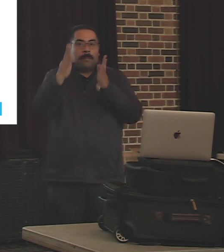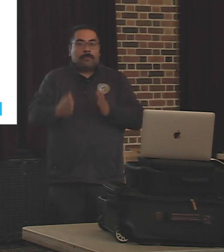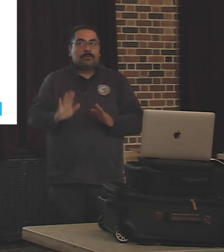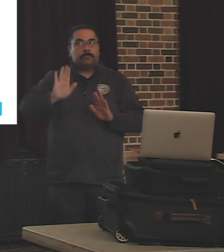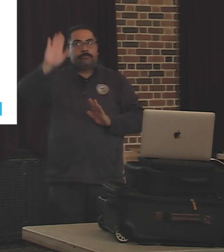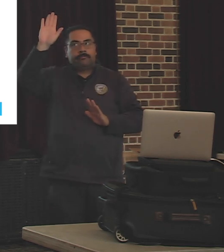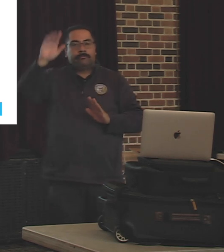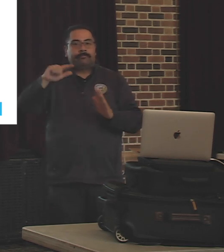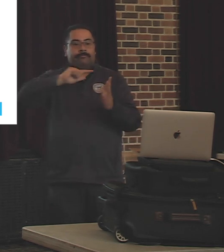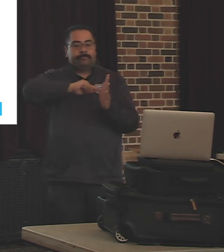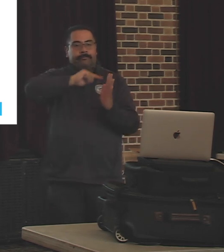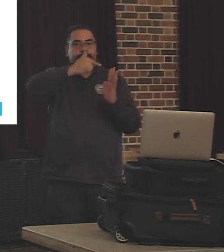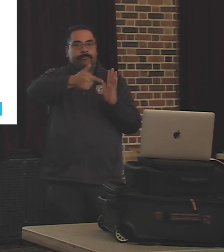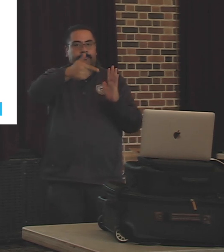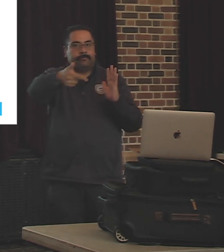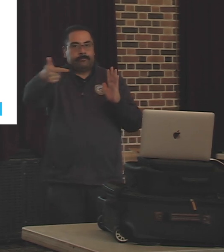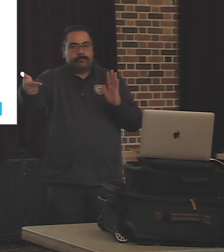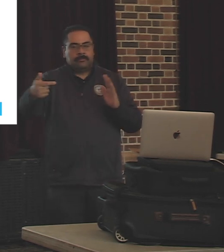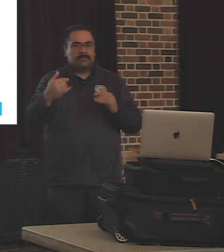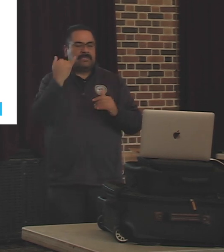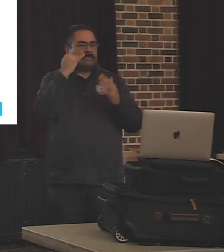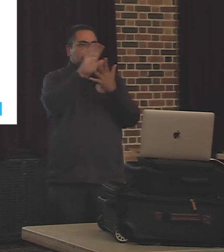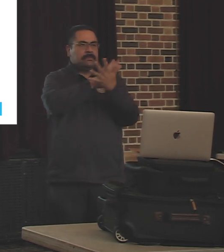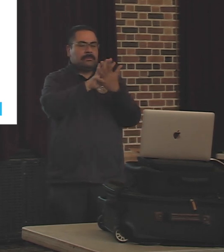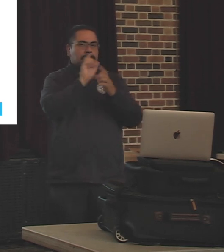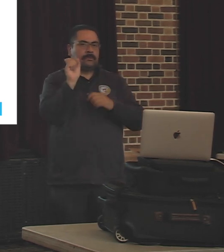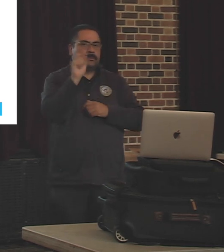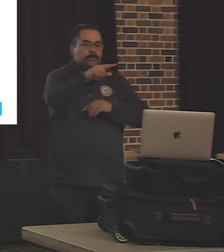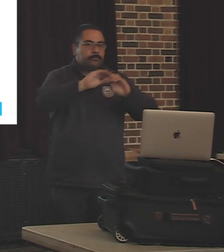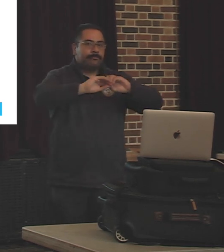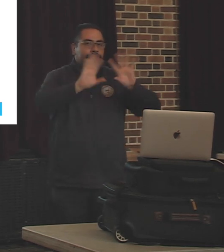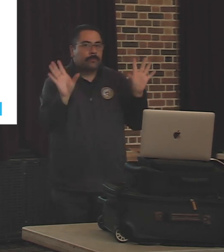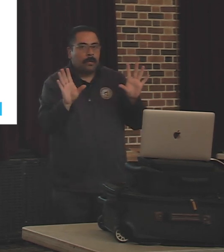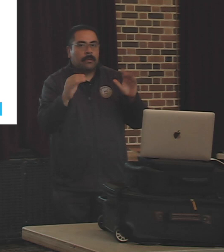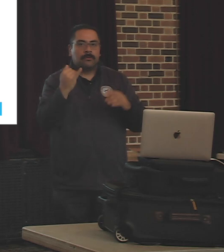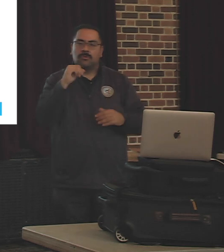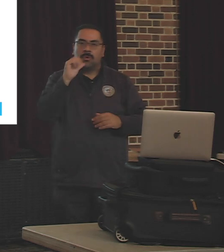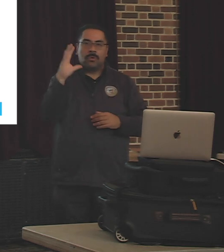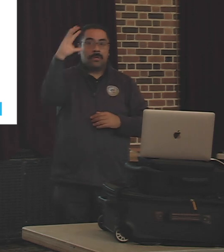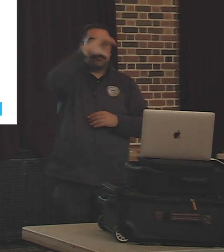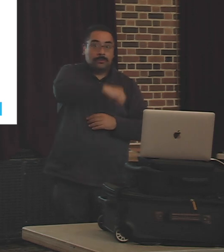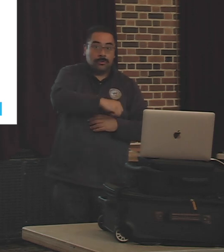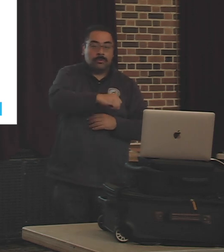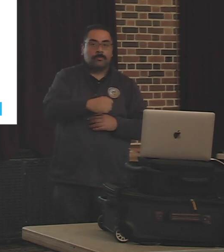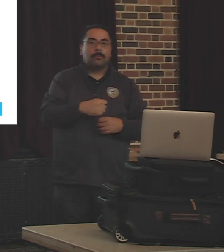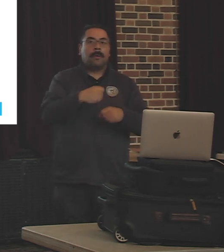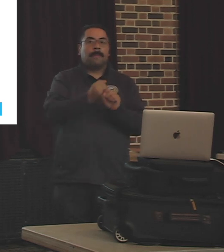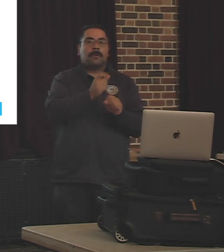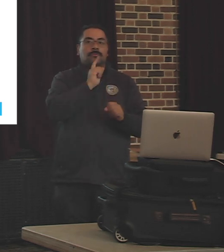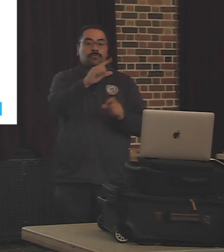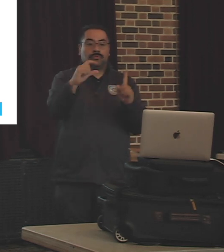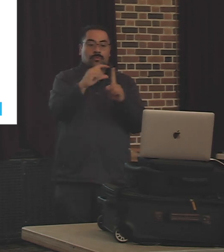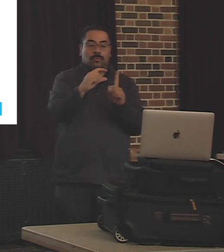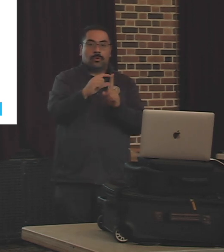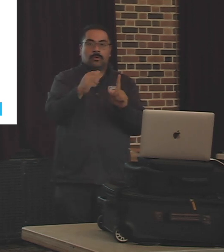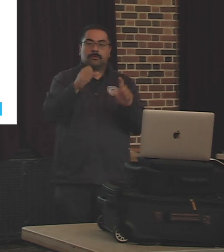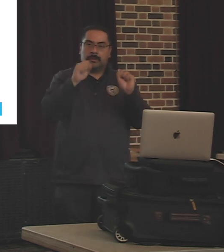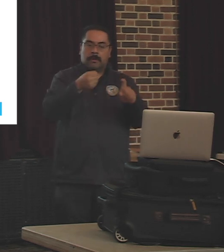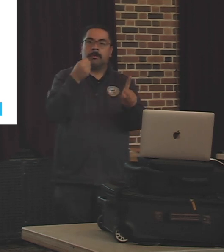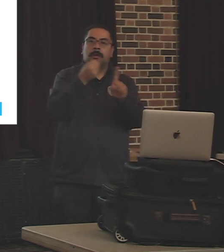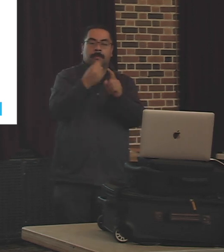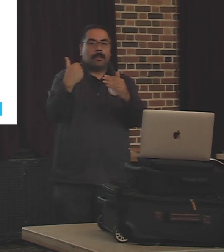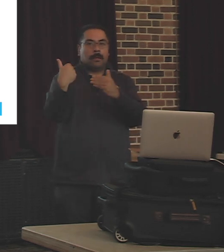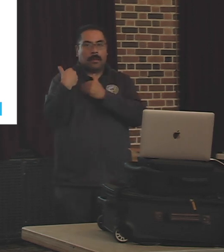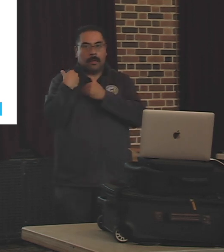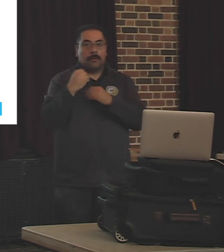at a time. Seek clarity, avoid making assumptions, be accountable for your words and their impact. Your